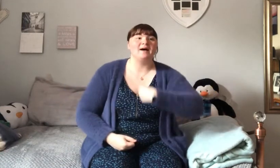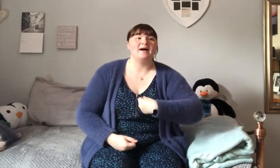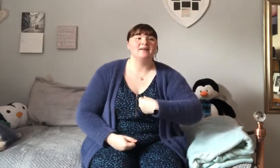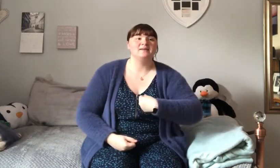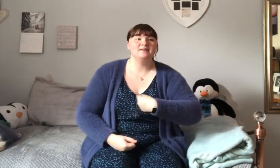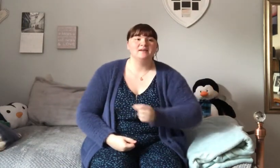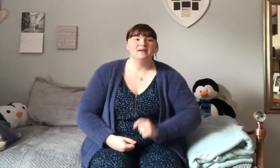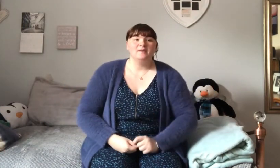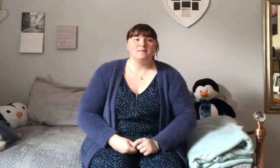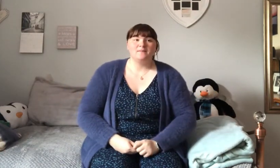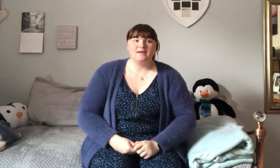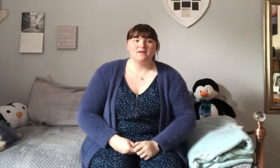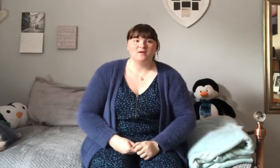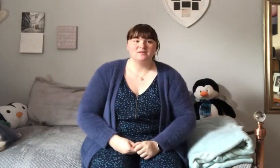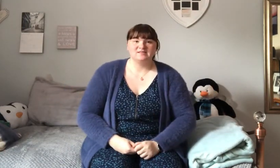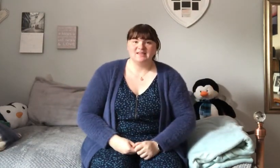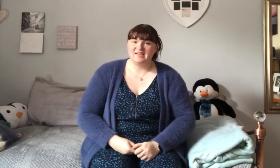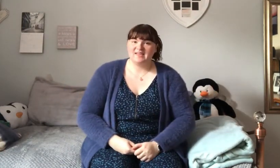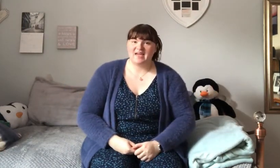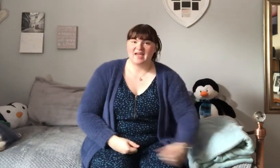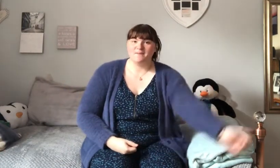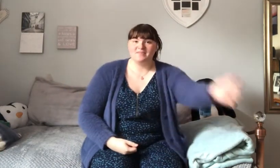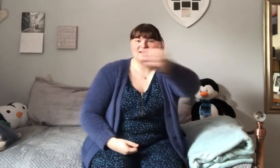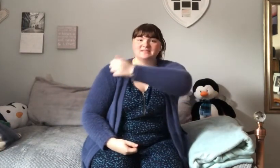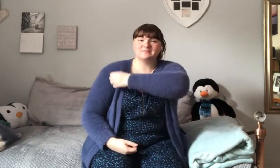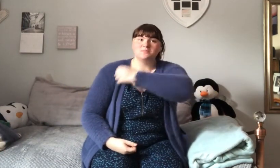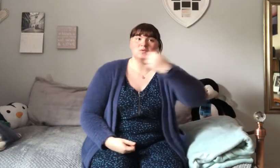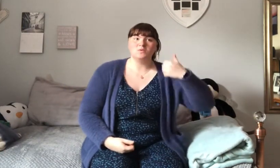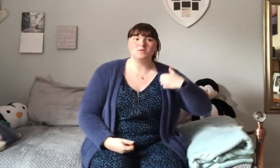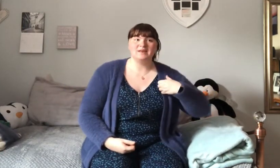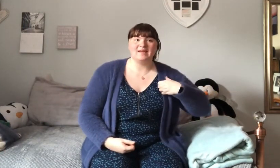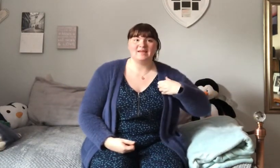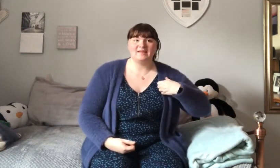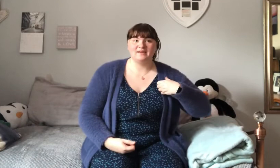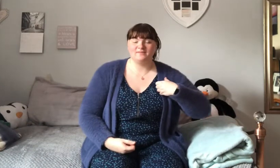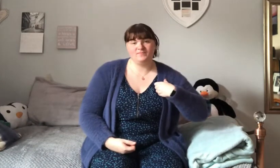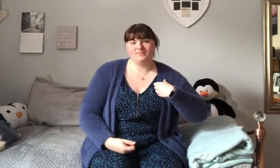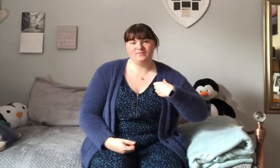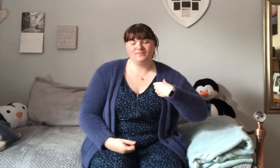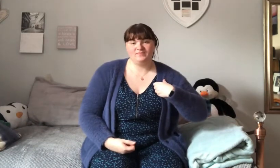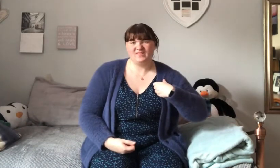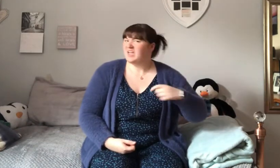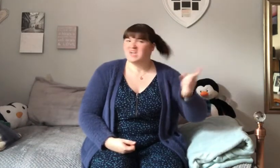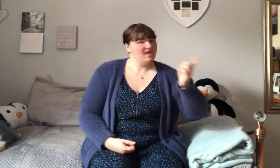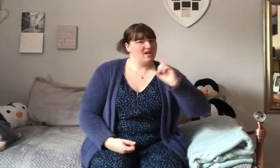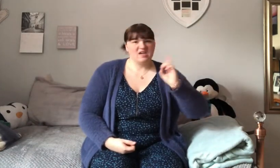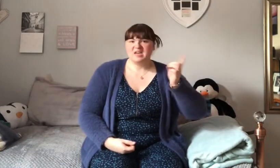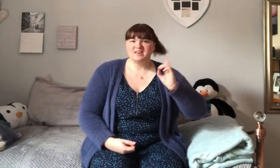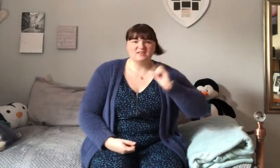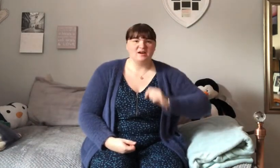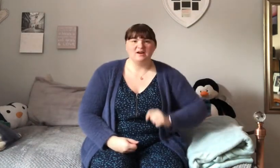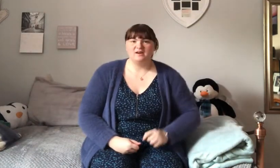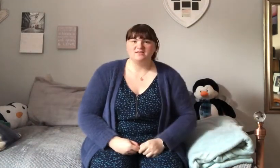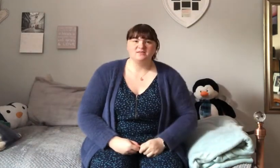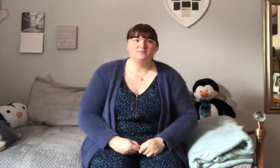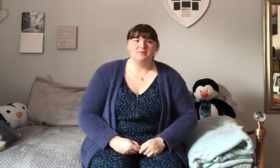milkman, because he came this morning. It can't be